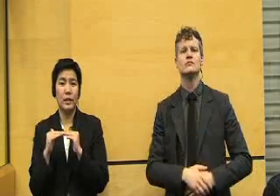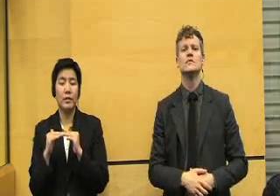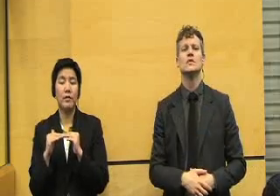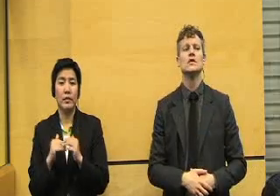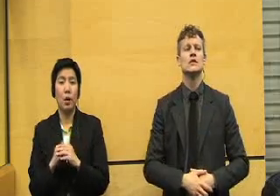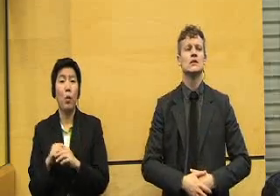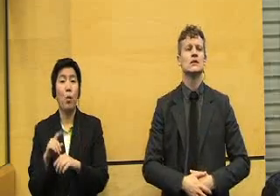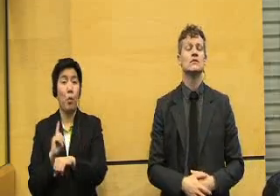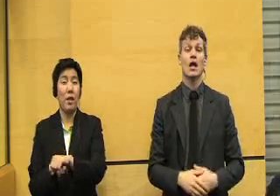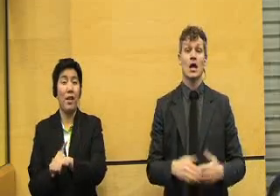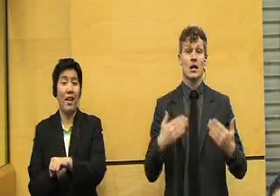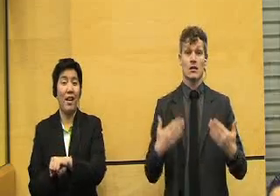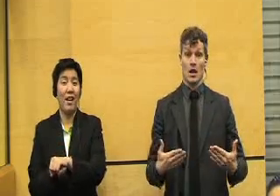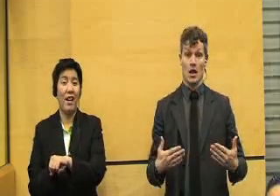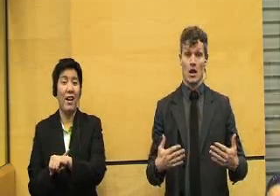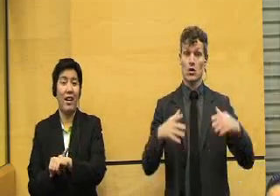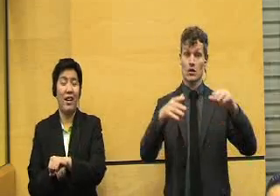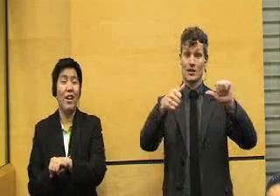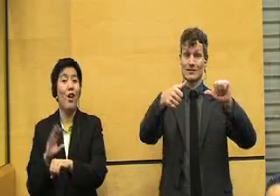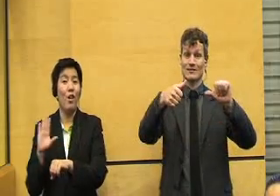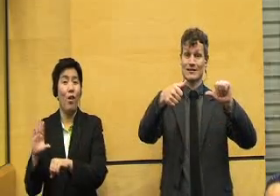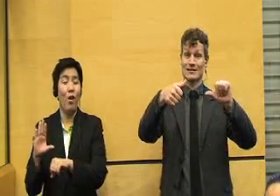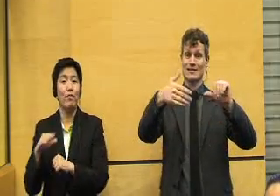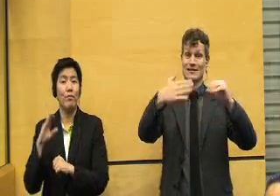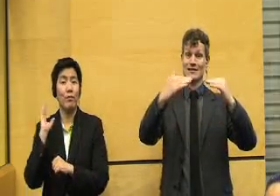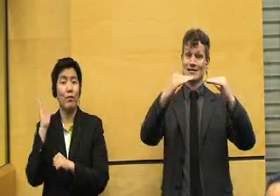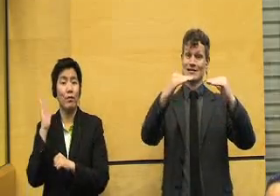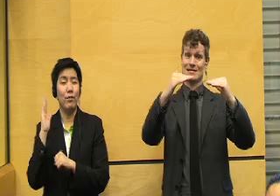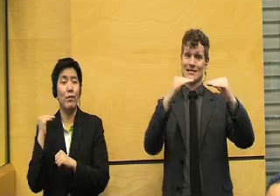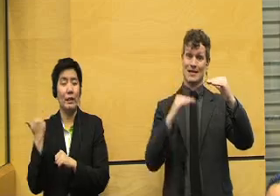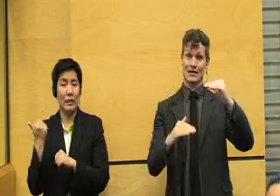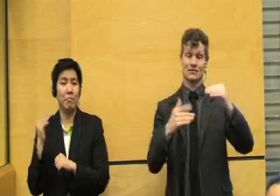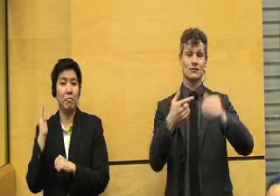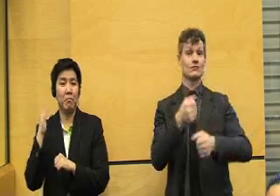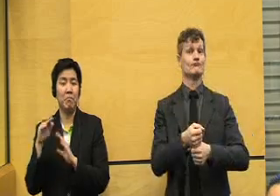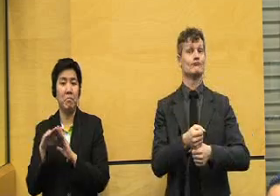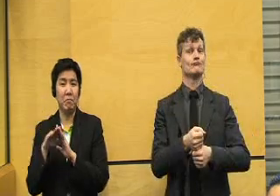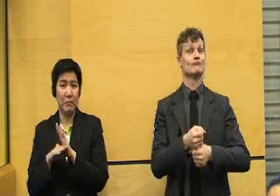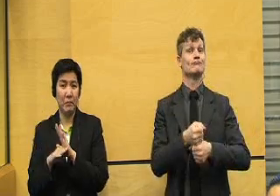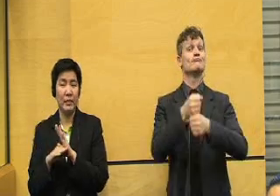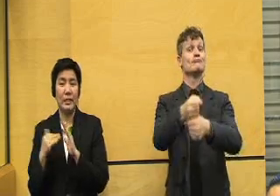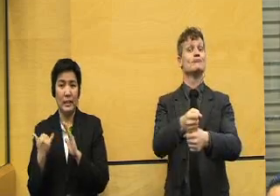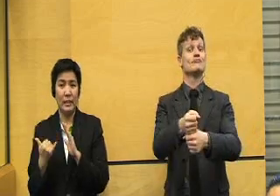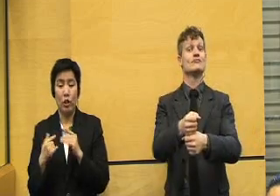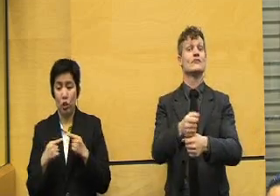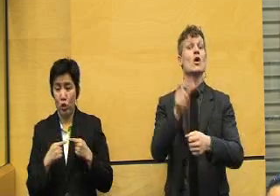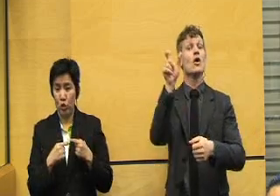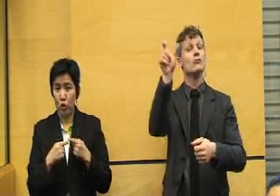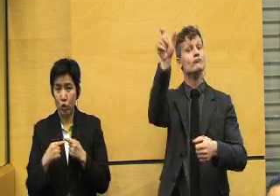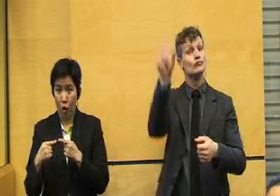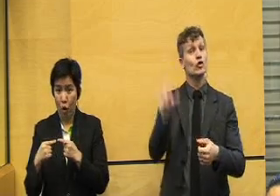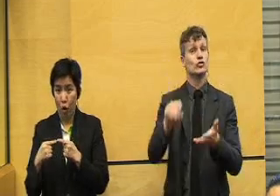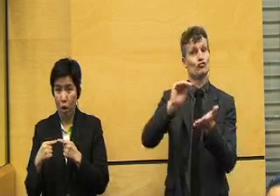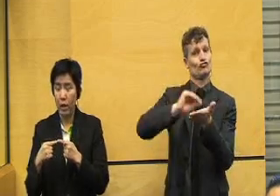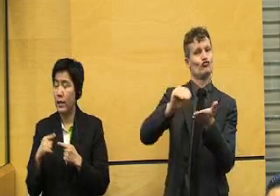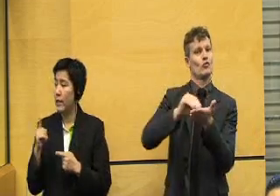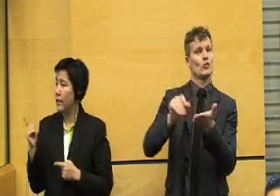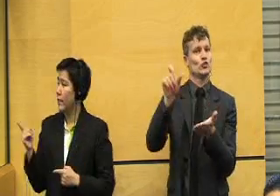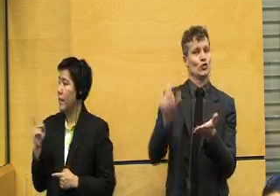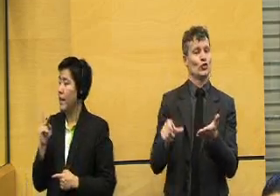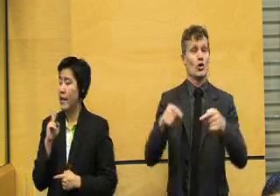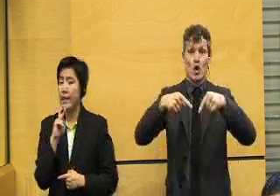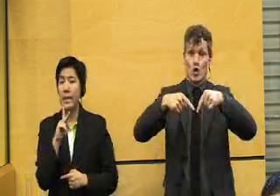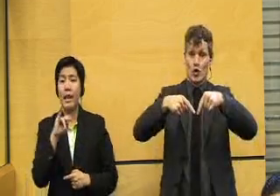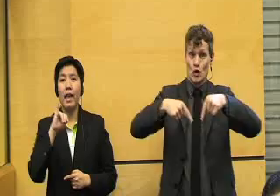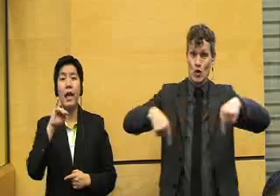this interactive dialogue, we now give the floor to the country rapporteur, the committee expert,